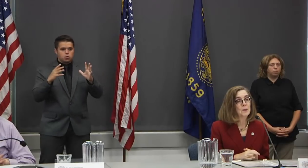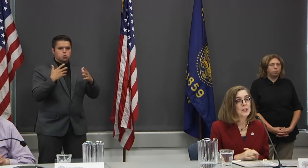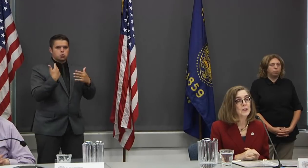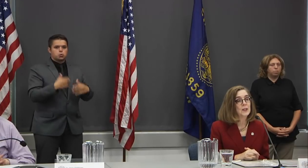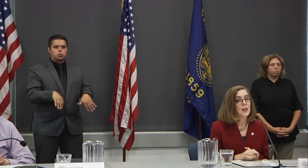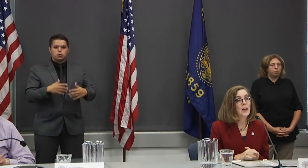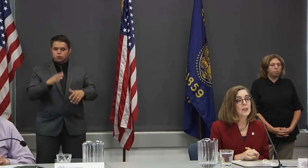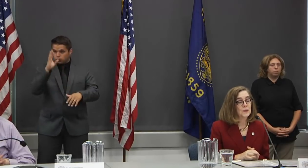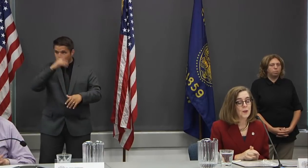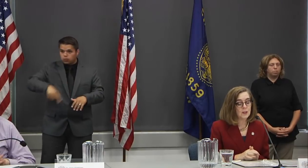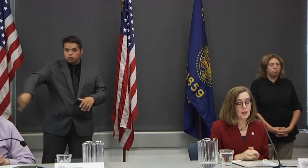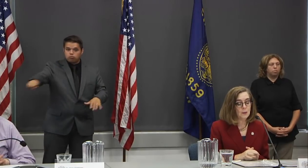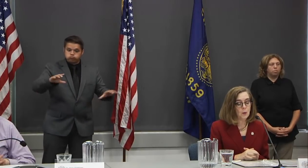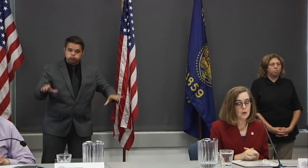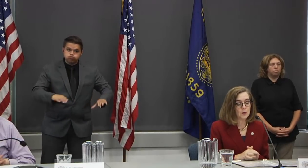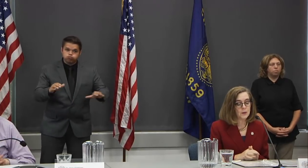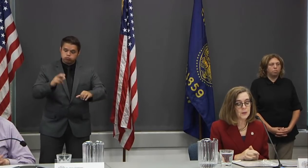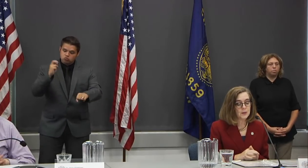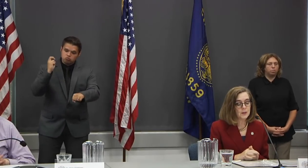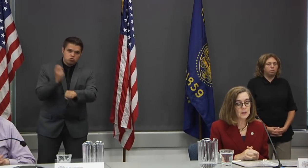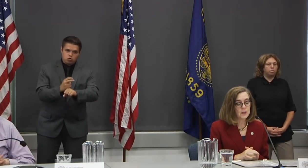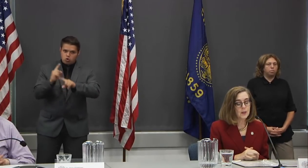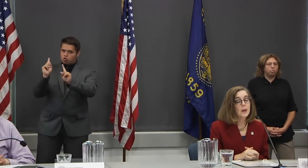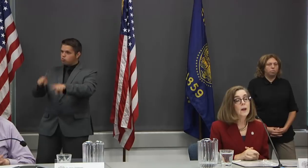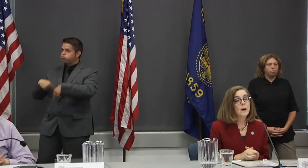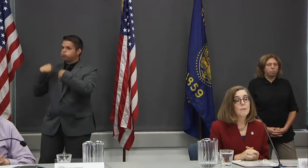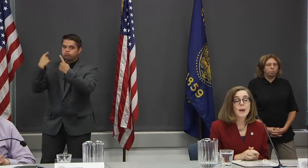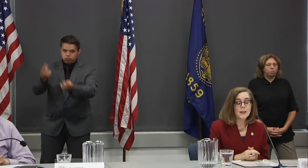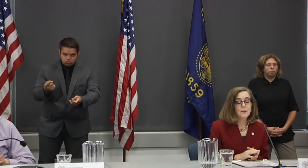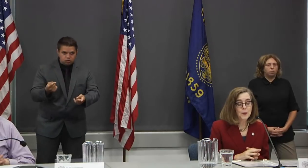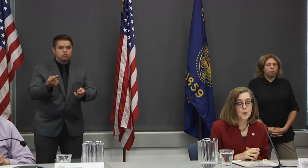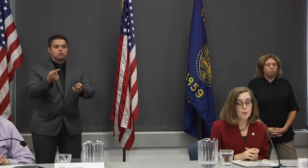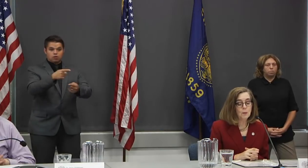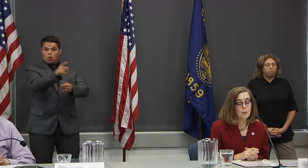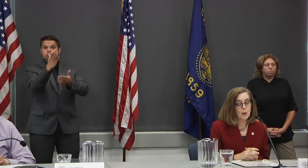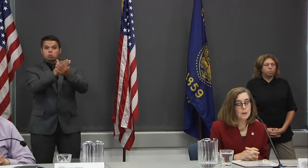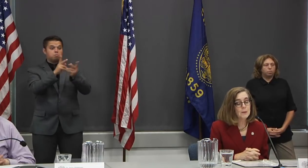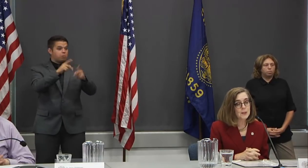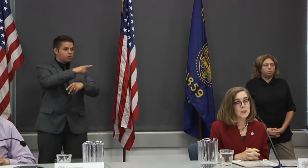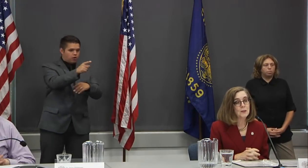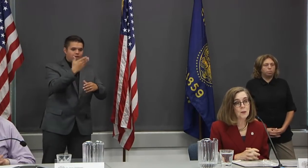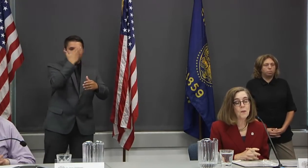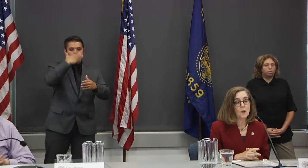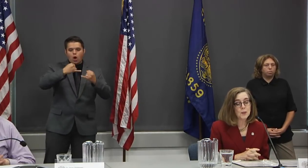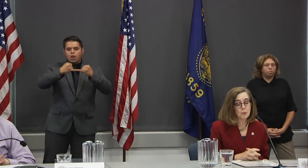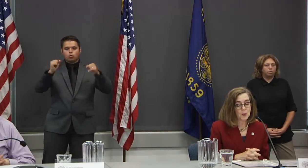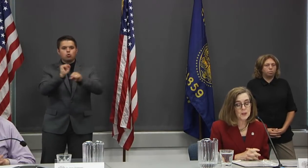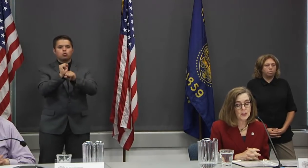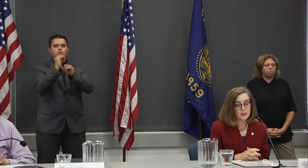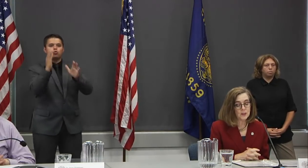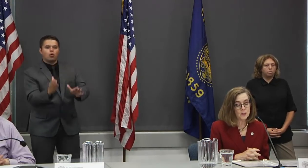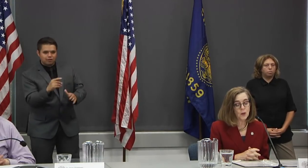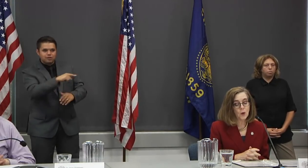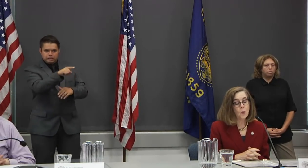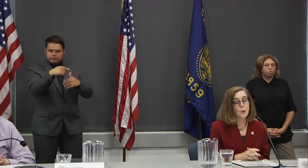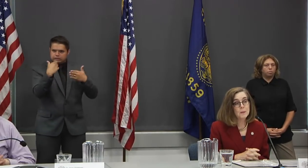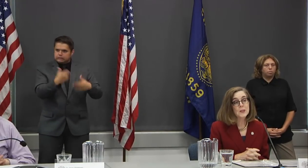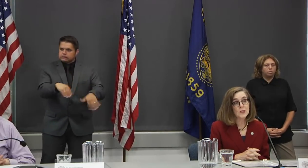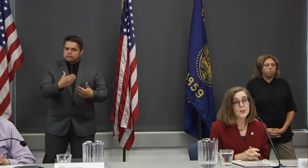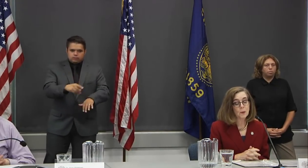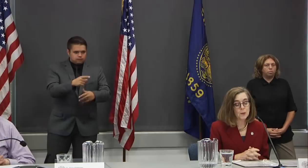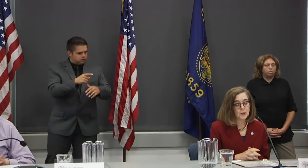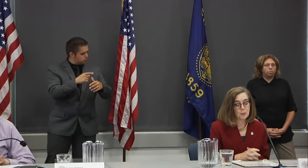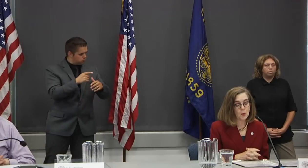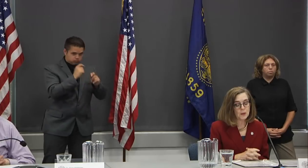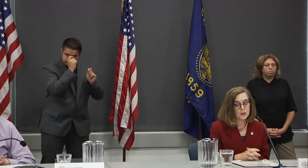your communities as frontline workers. Many of you might miss the fall sports season or